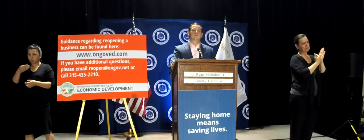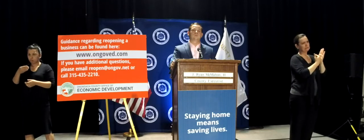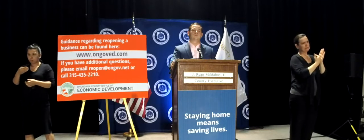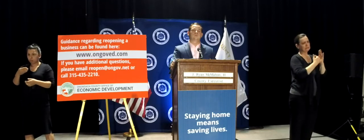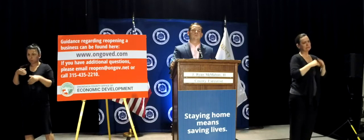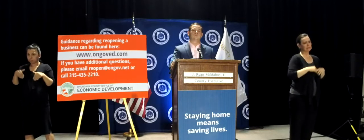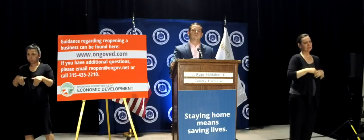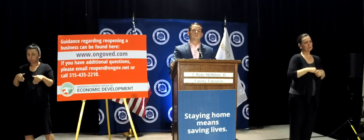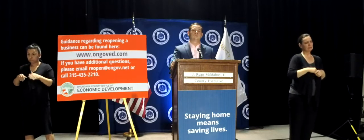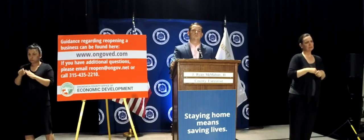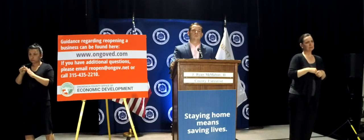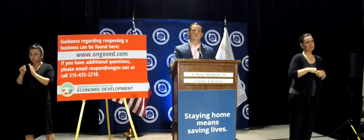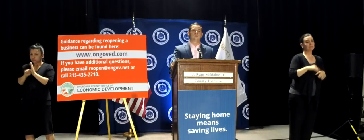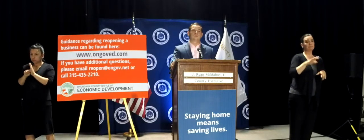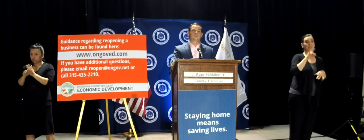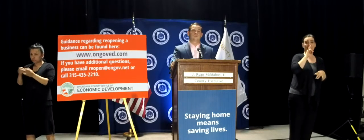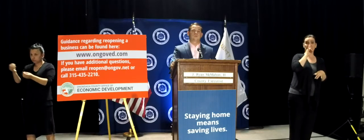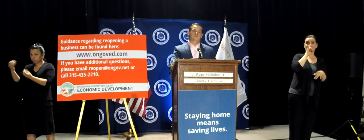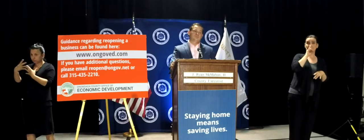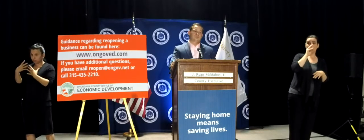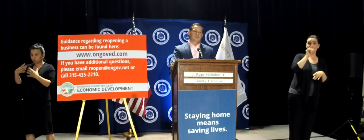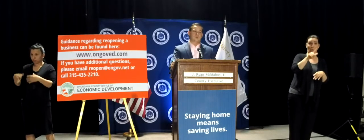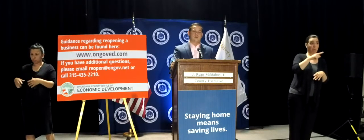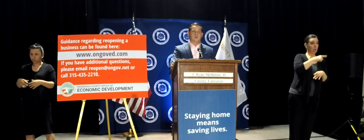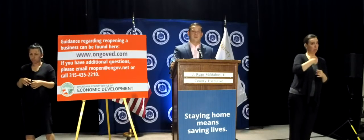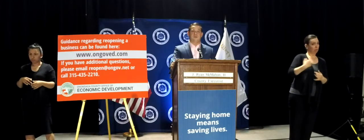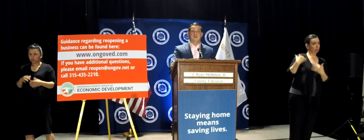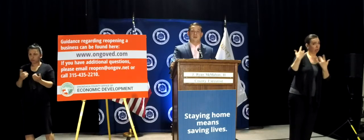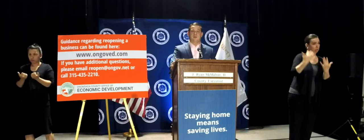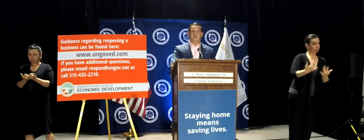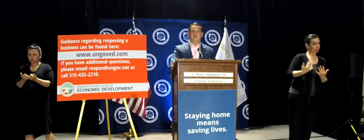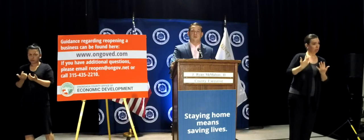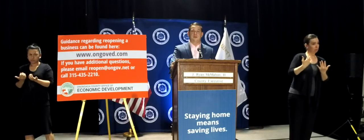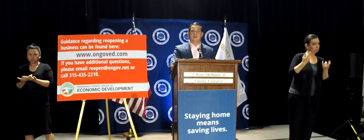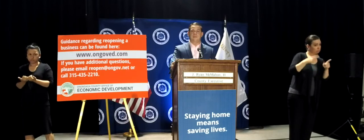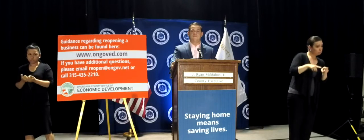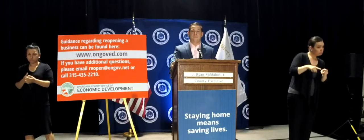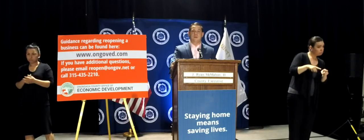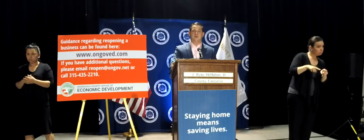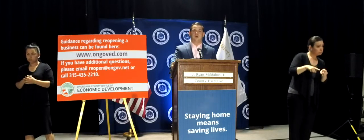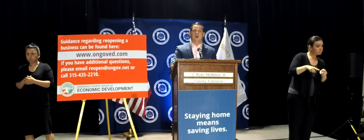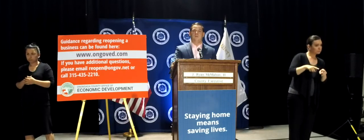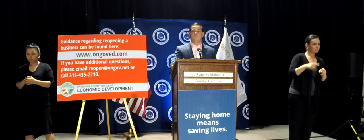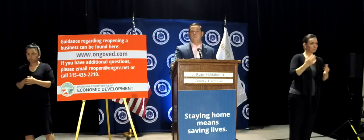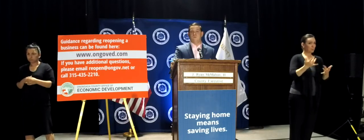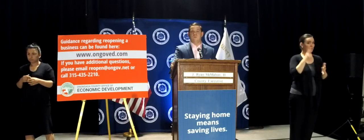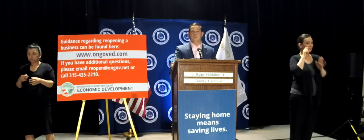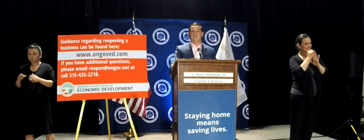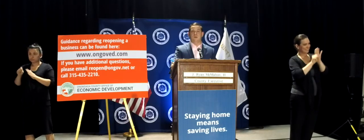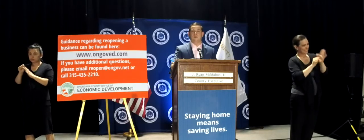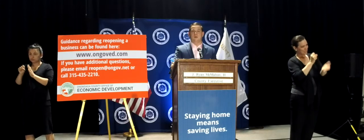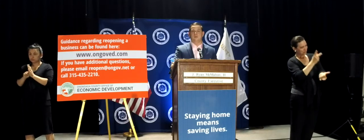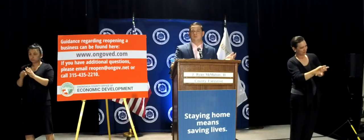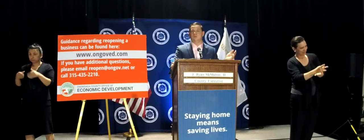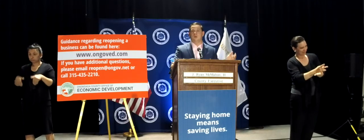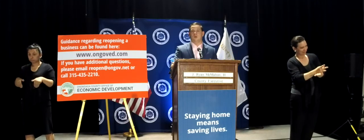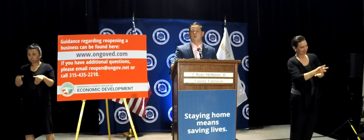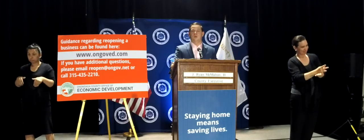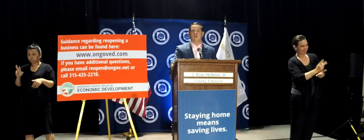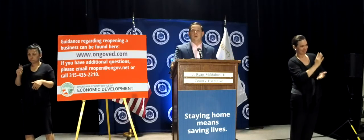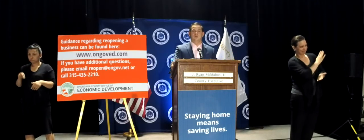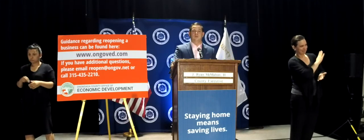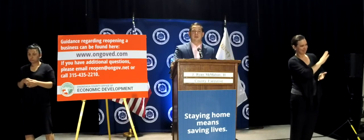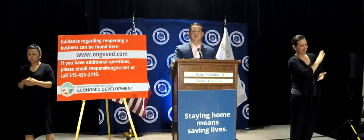have to say to, big places like that? Well, if they're waiting for the state, they'll wait for the state then. That's their call. Yeah,